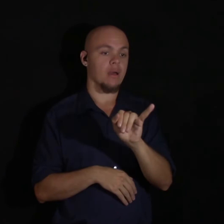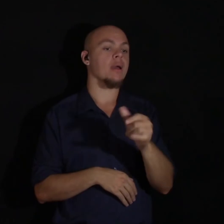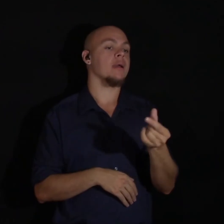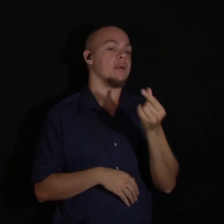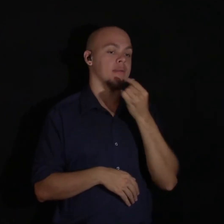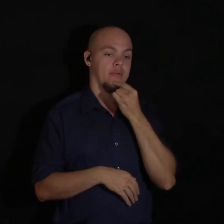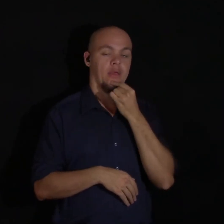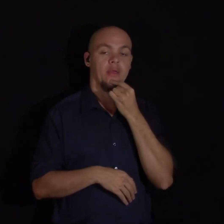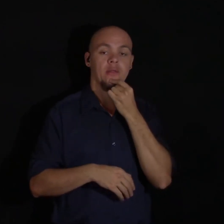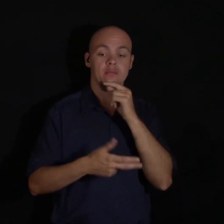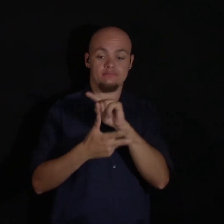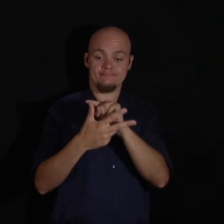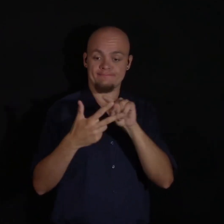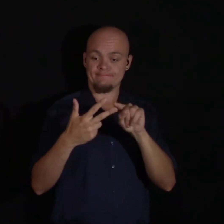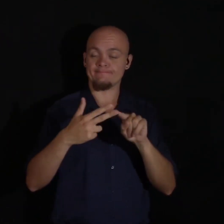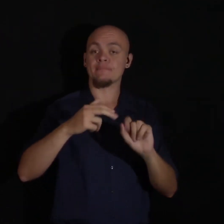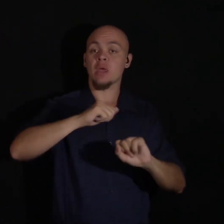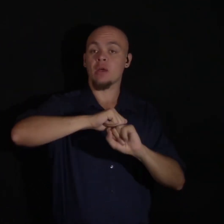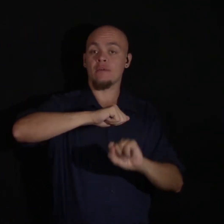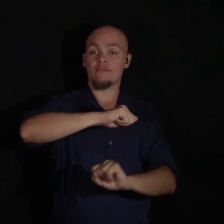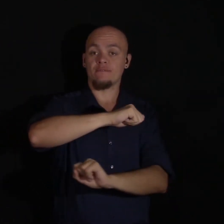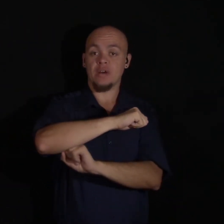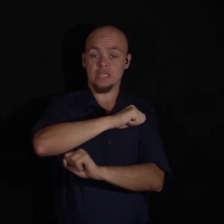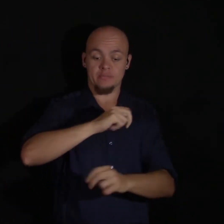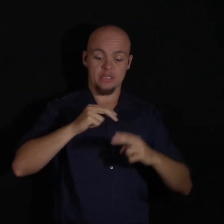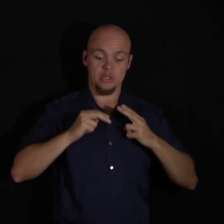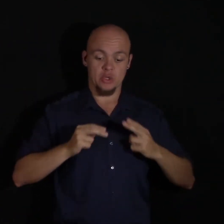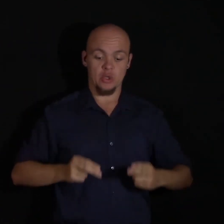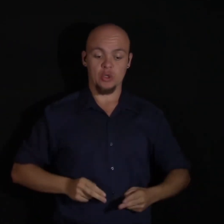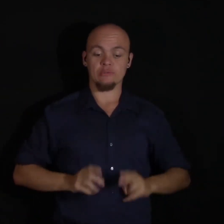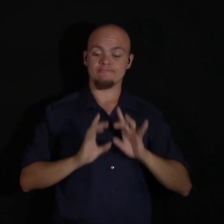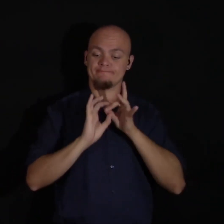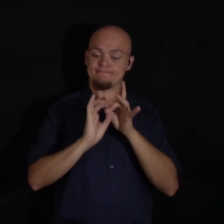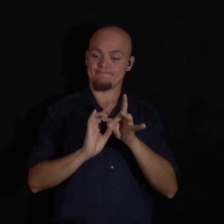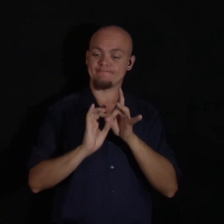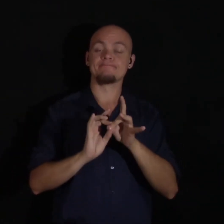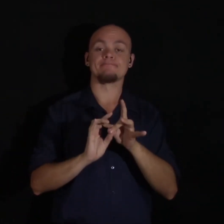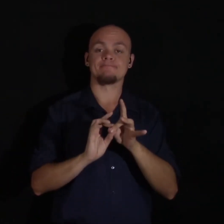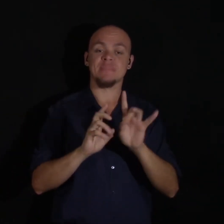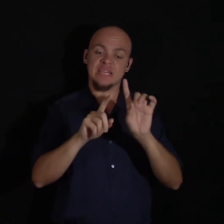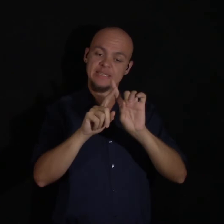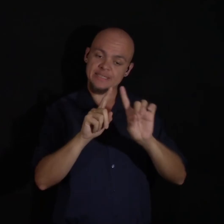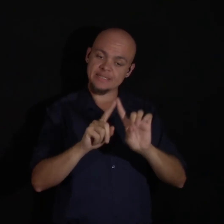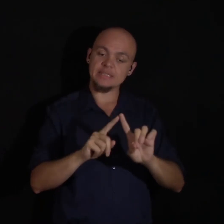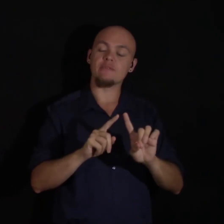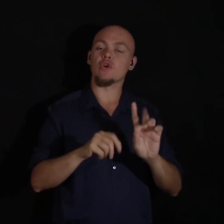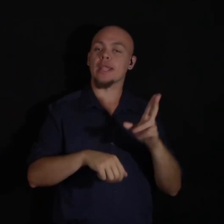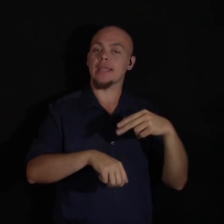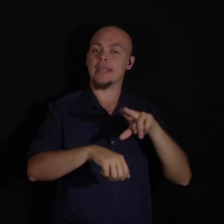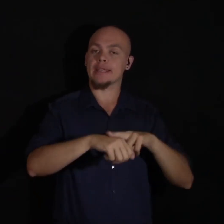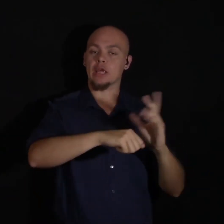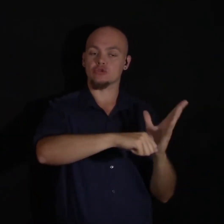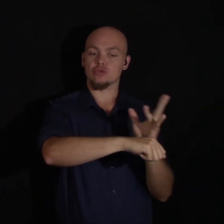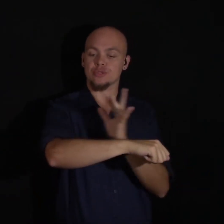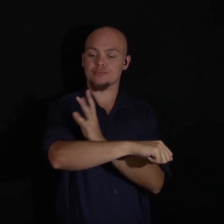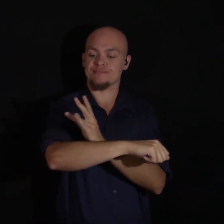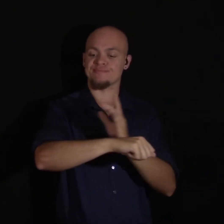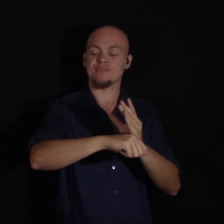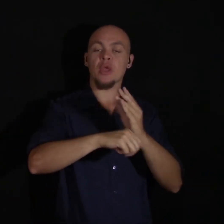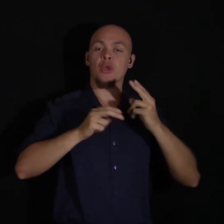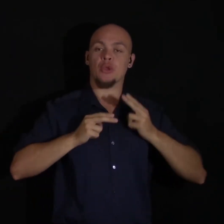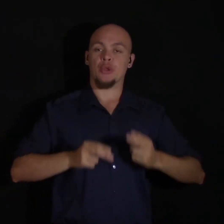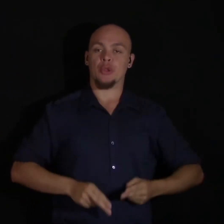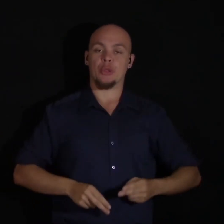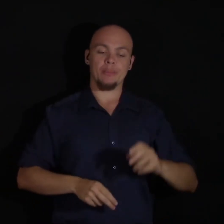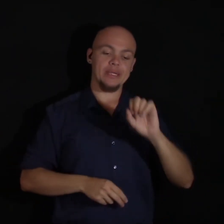are fundamental to the human species. They are part of the natural spectrum of human sexual desire